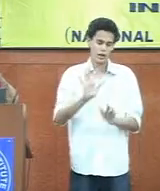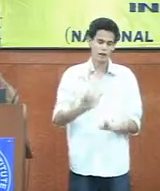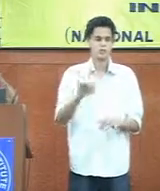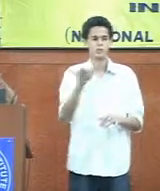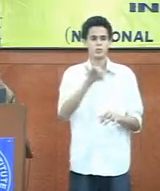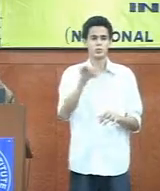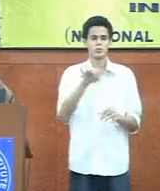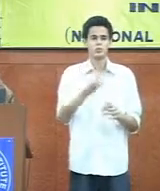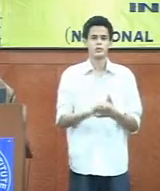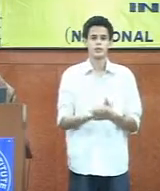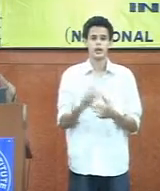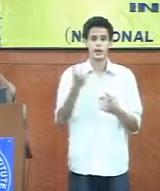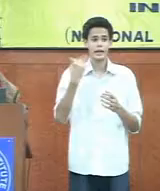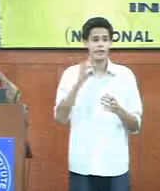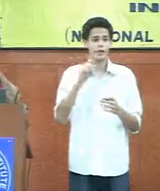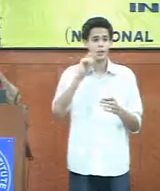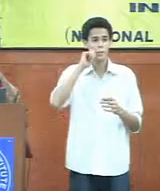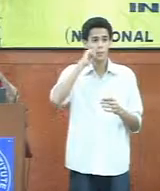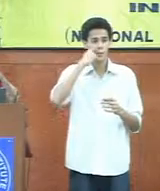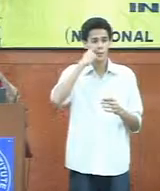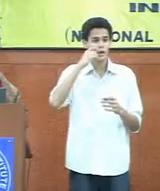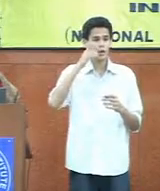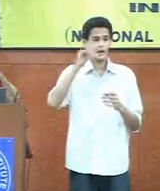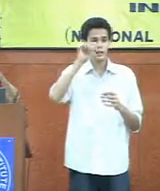Now, if a male Hindu